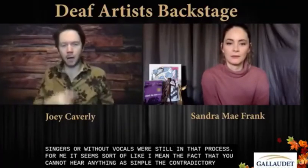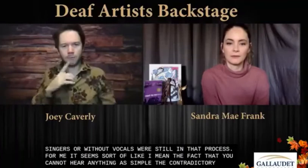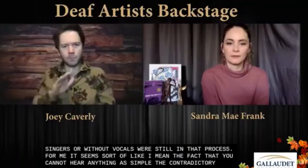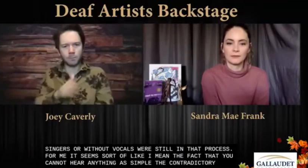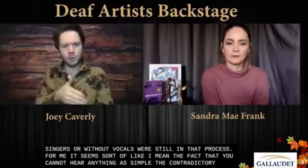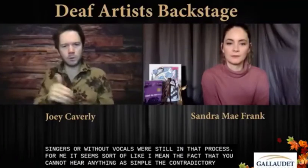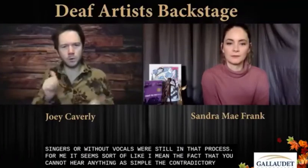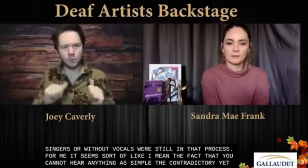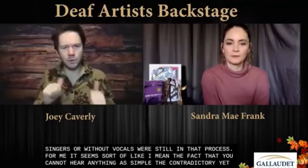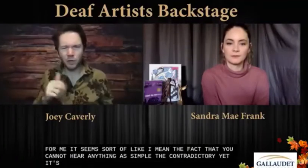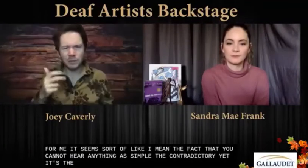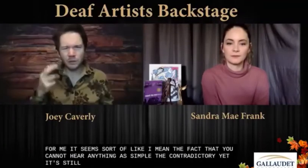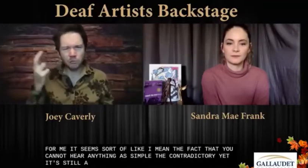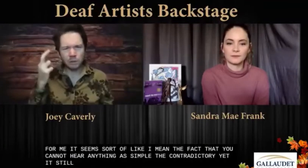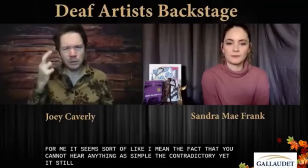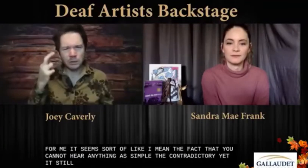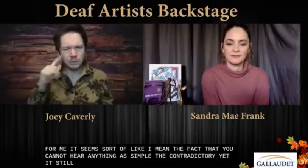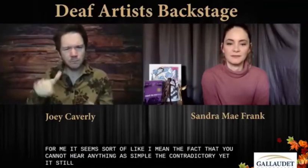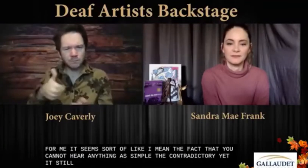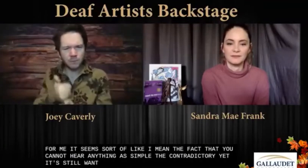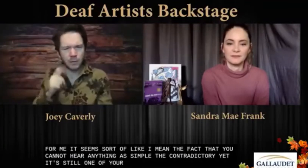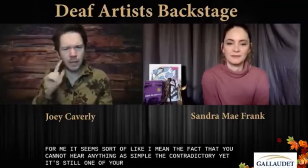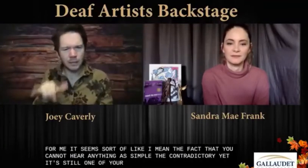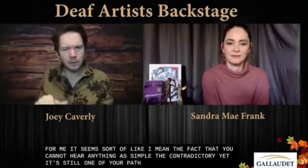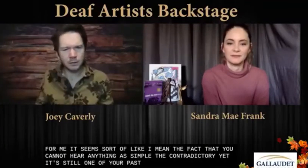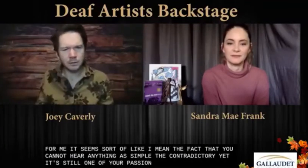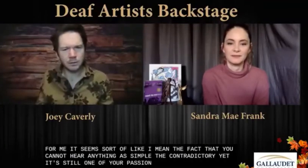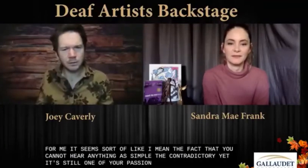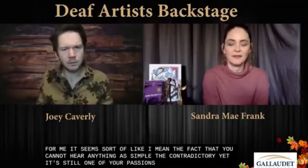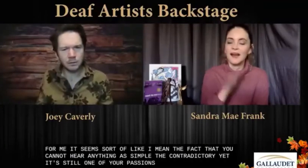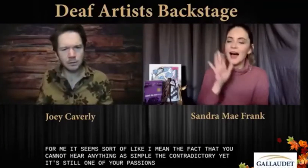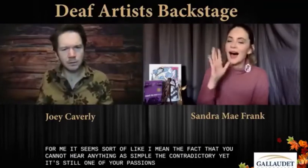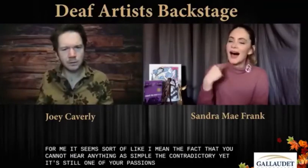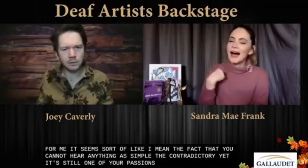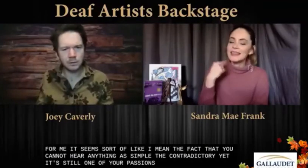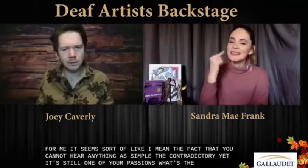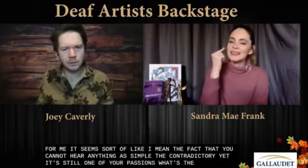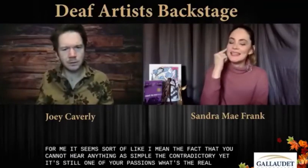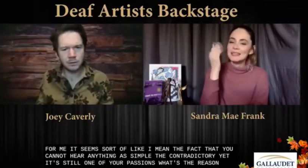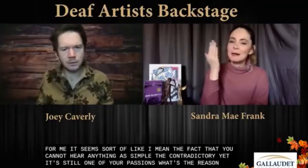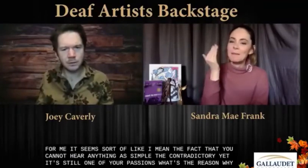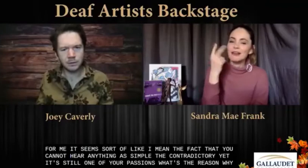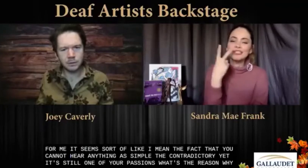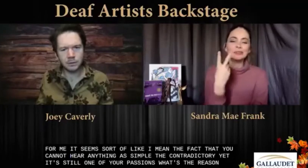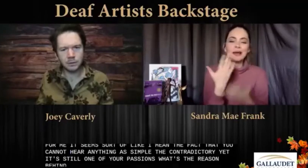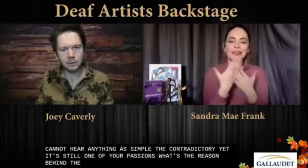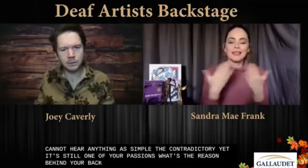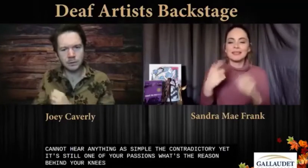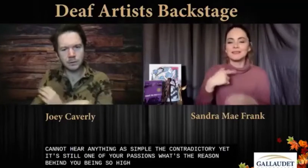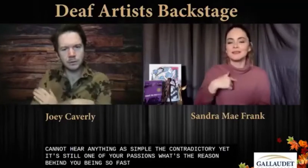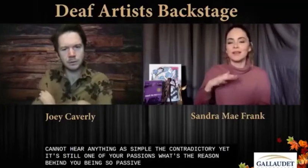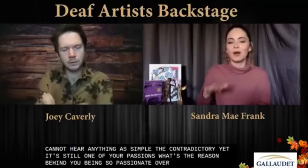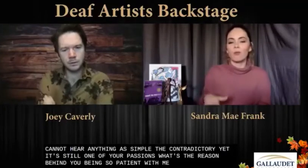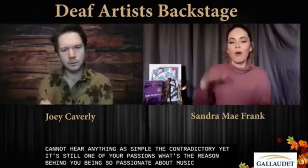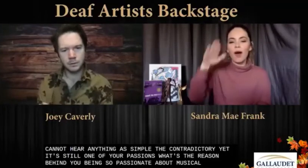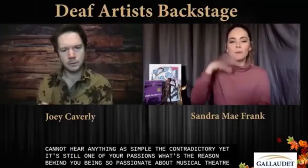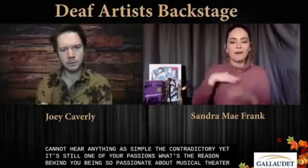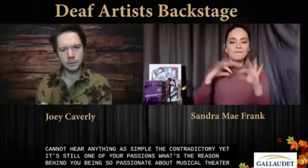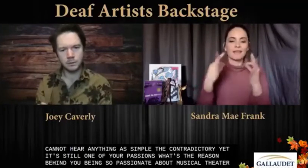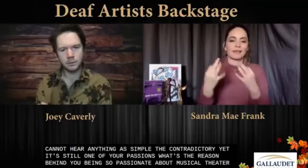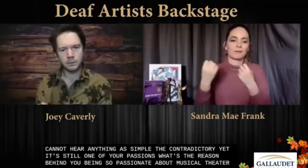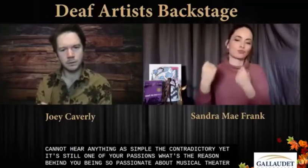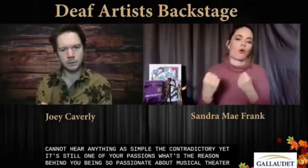yet it's still one of your passions what's the reason behind you being so passionate about musical theater